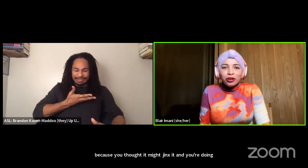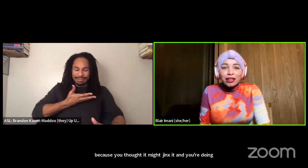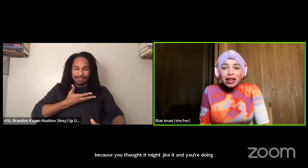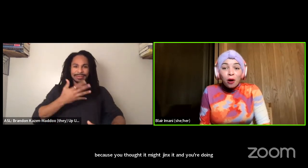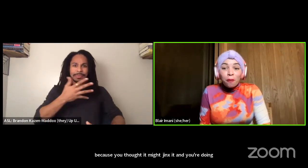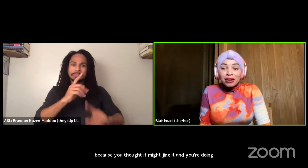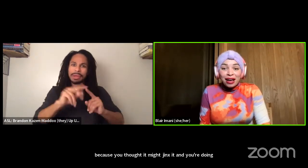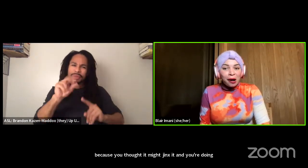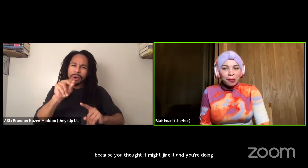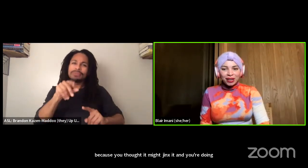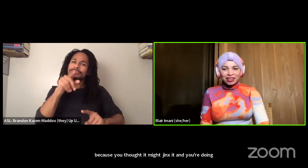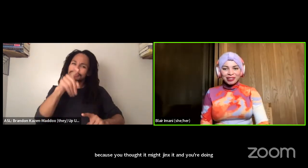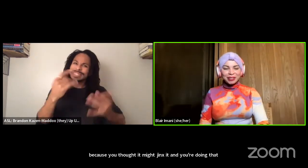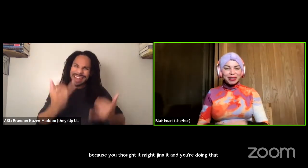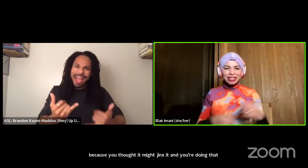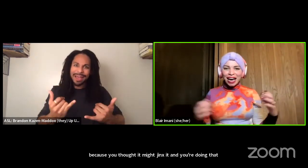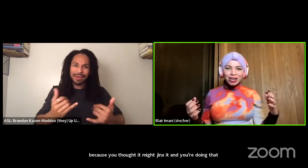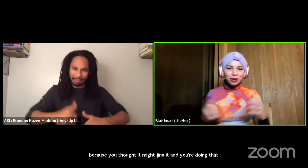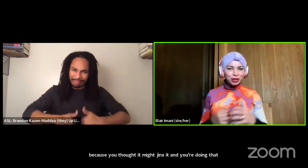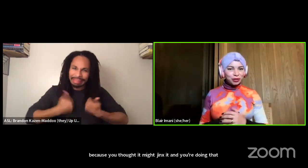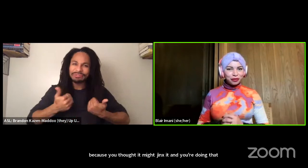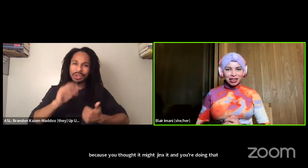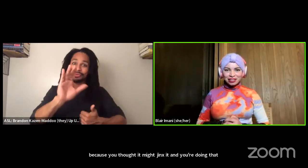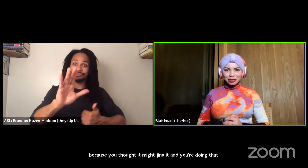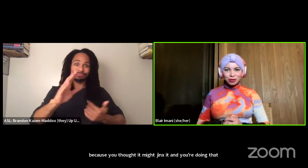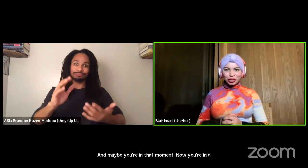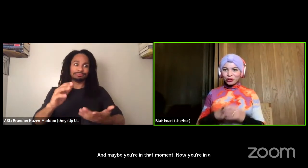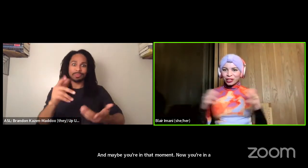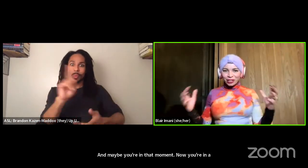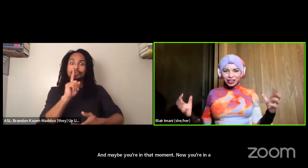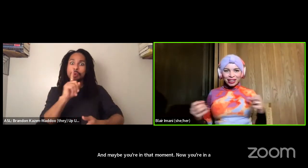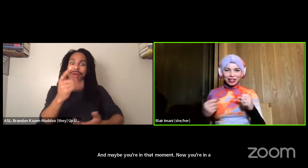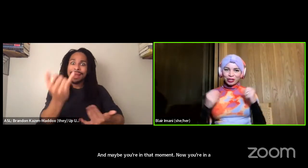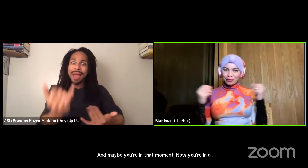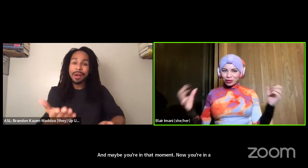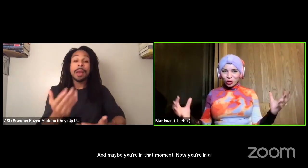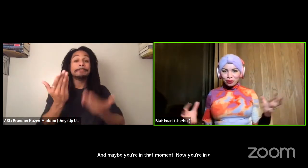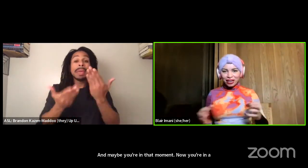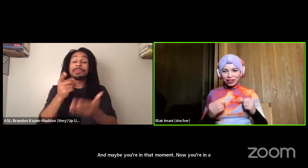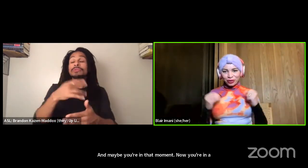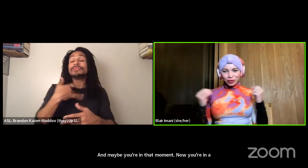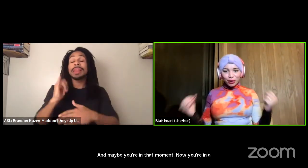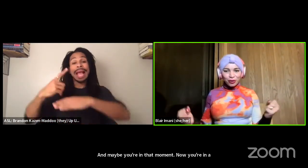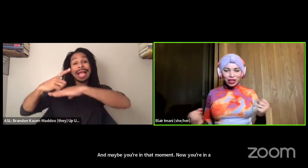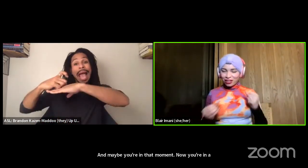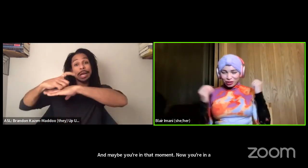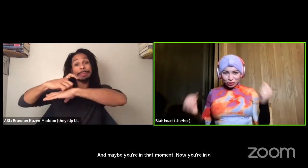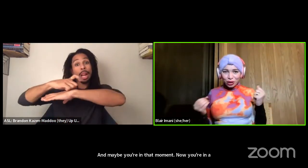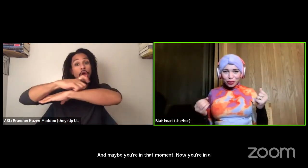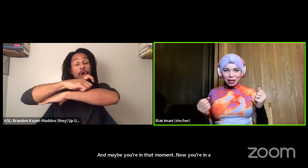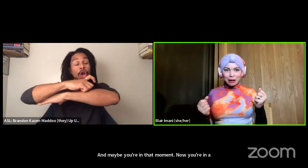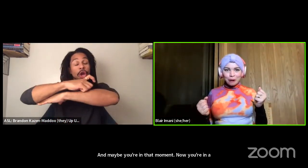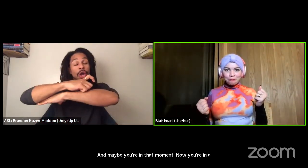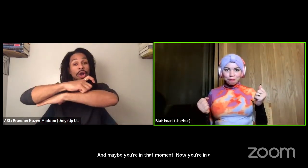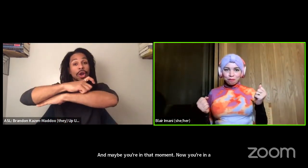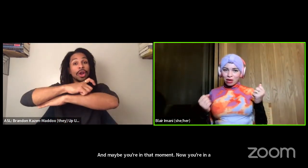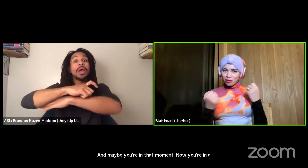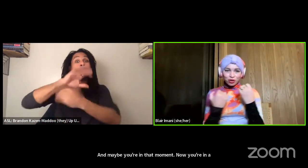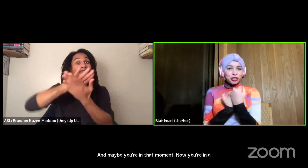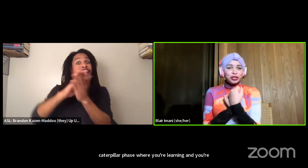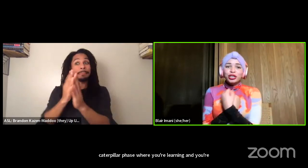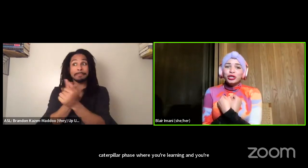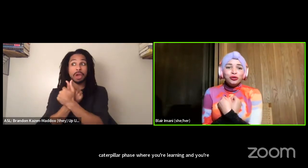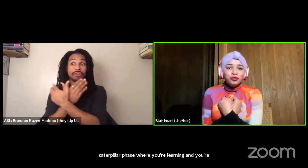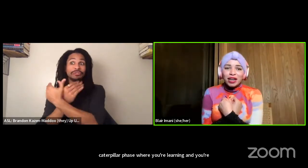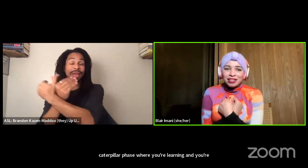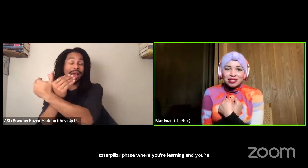And maybe you're in that moment now. You're in a caterpillar phase where you're learning and you're absorbing and you're growing.